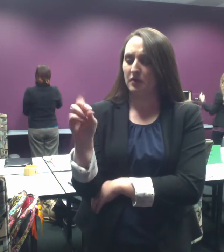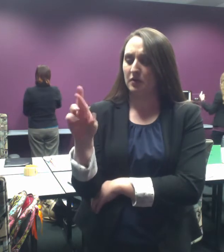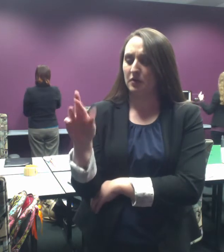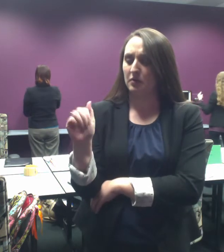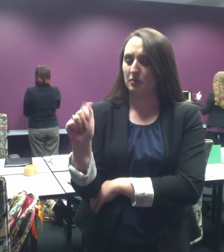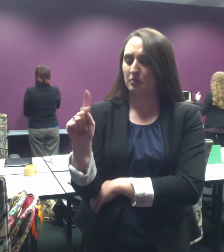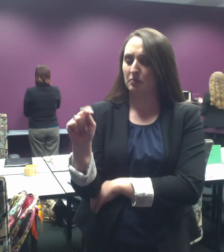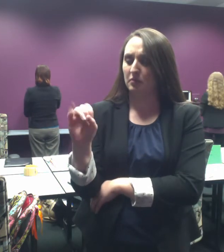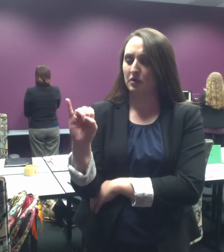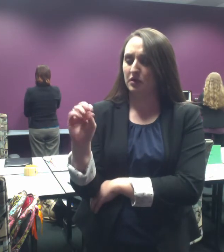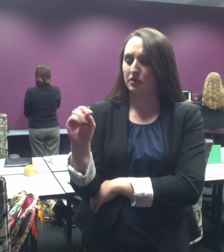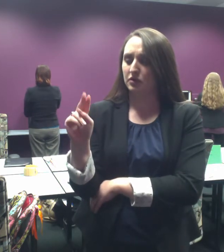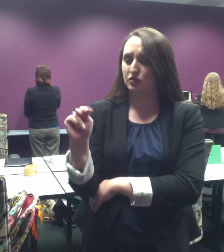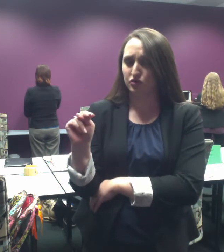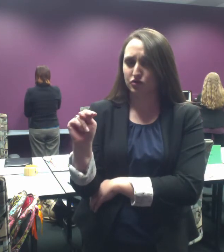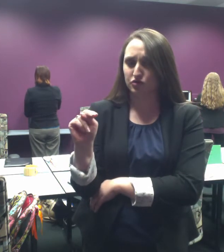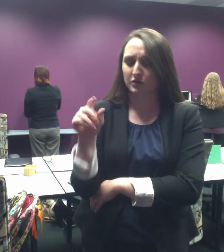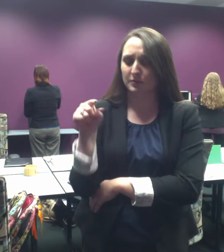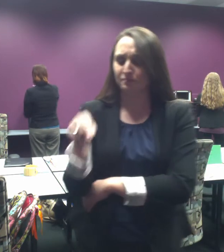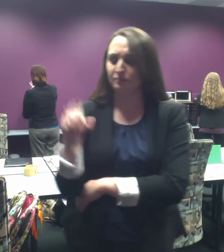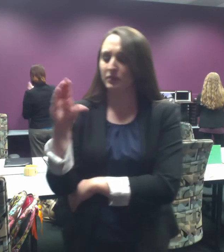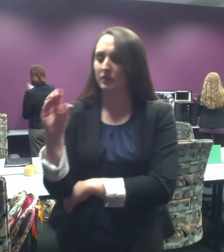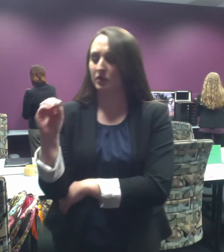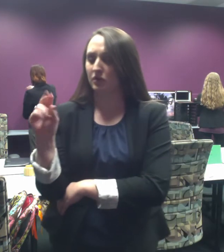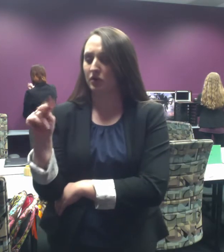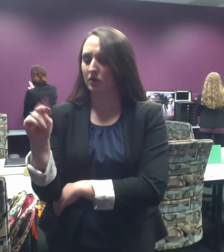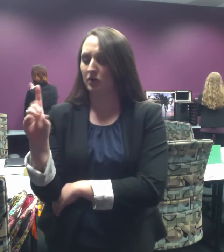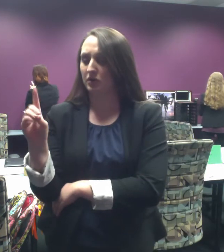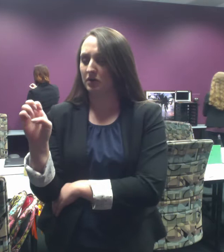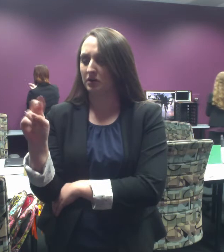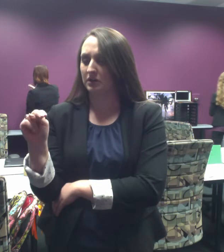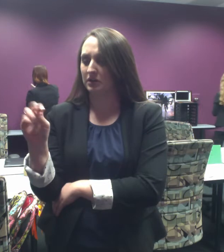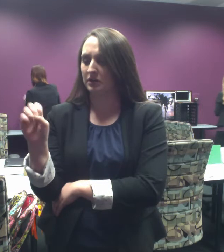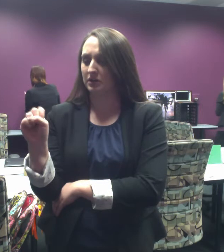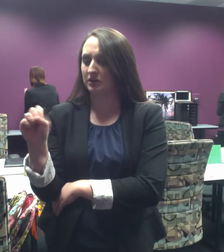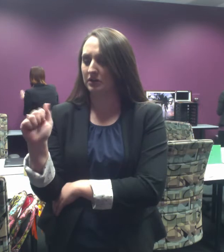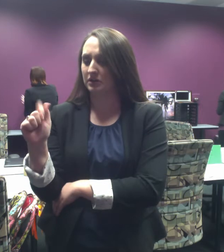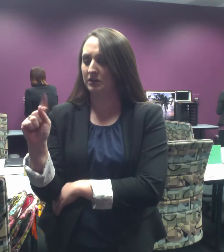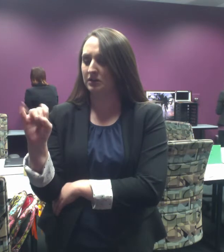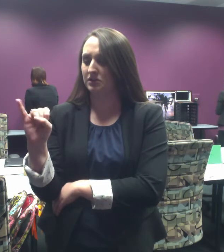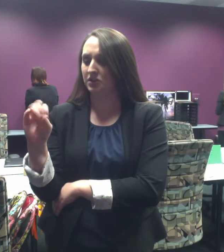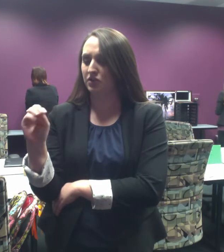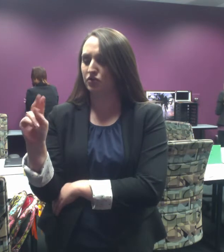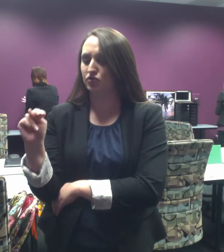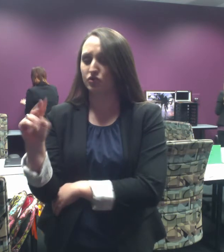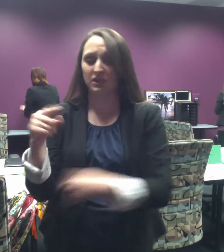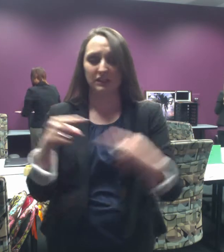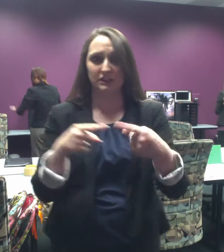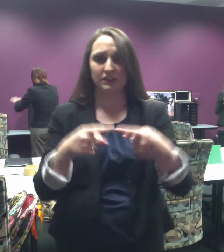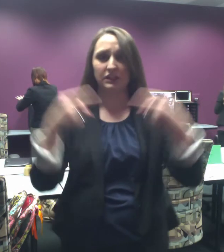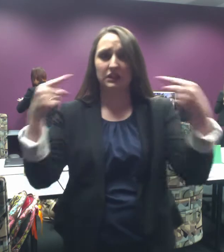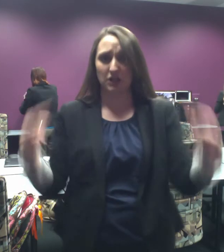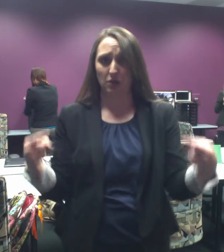and you transfer it into water in the gas form. Condensation is just the opposite, where you take water that is